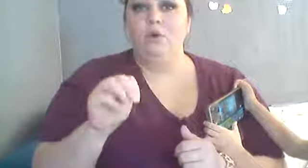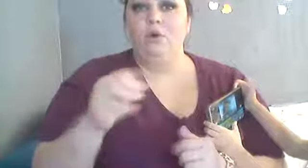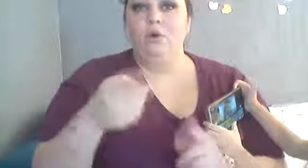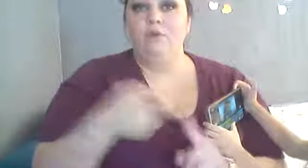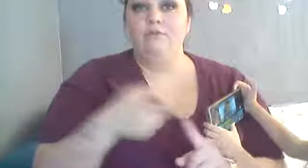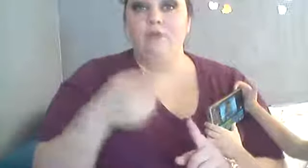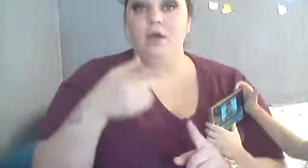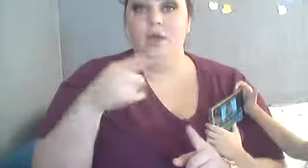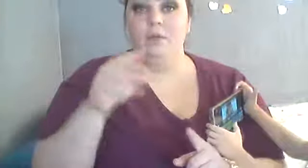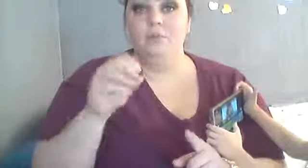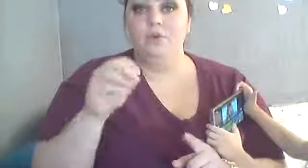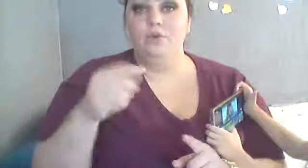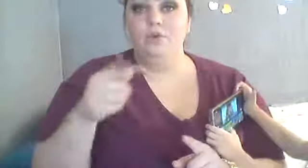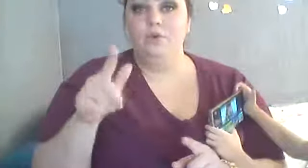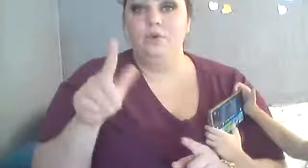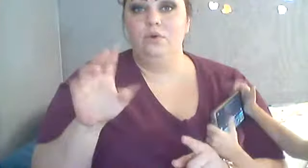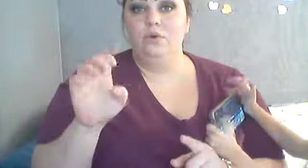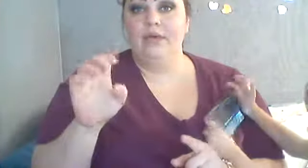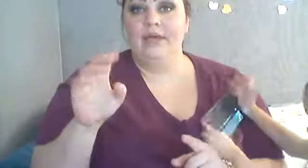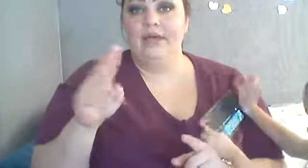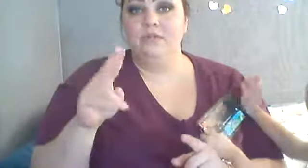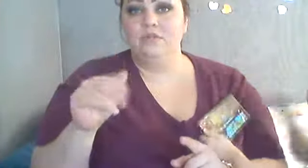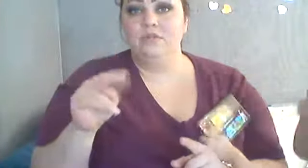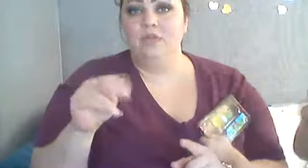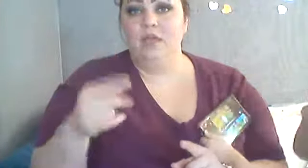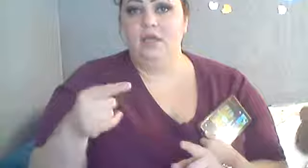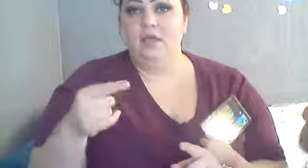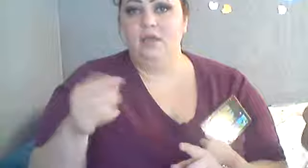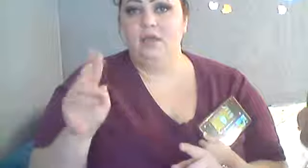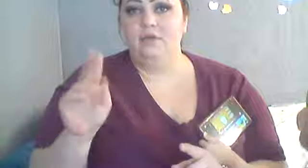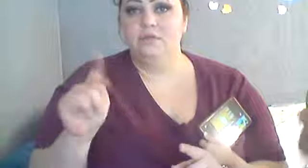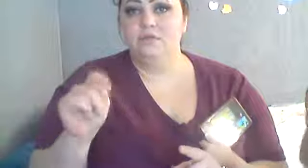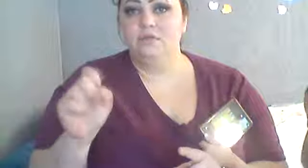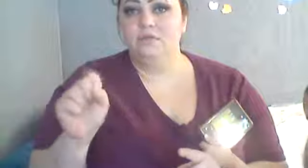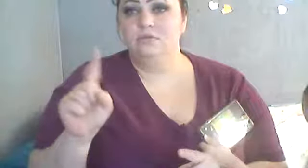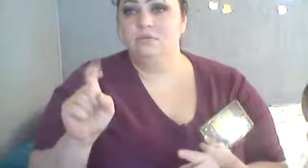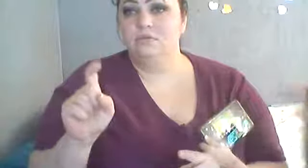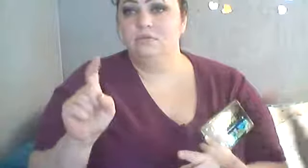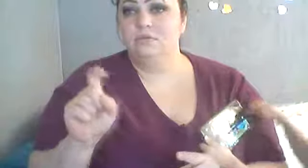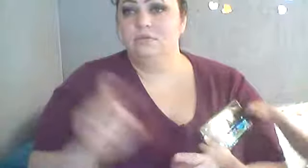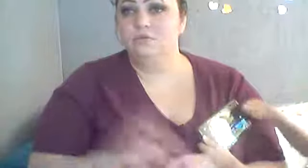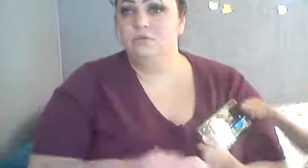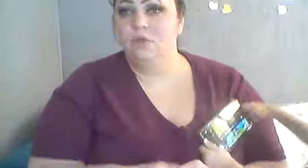or from Google Hangouts. Hangouts.